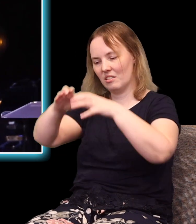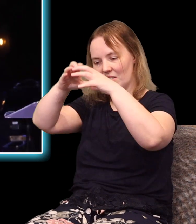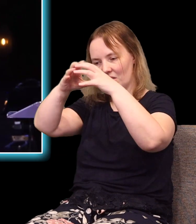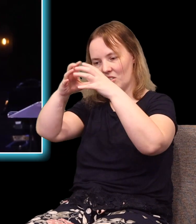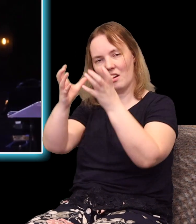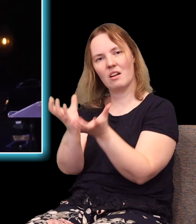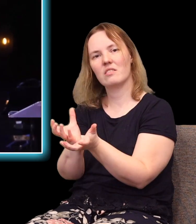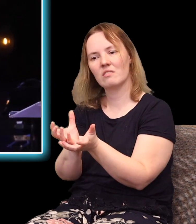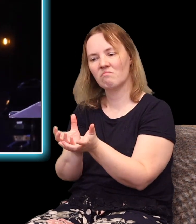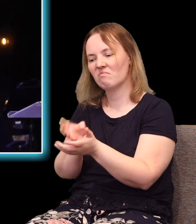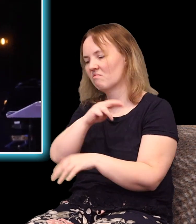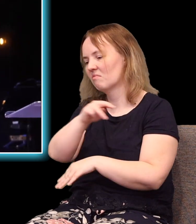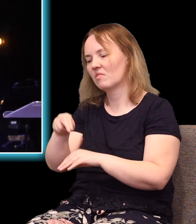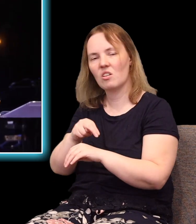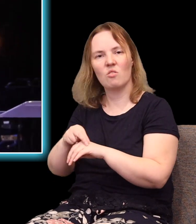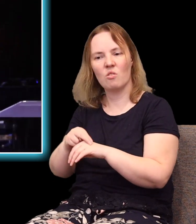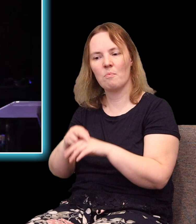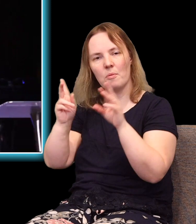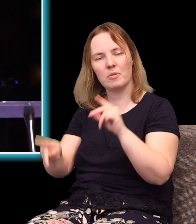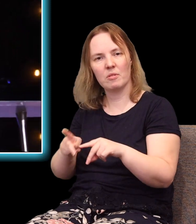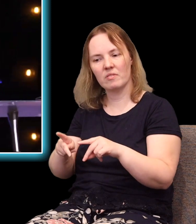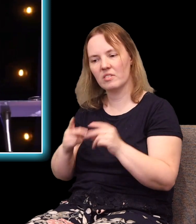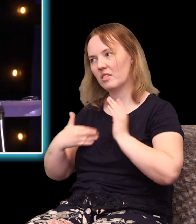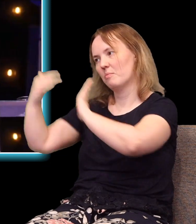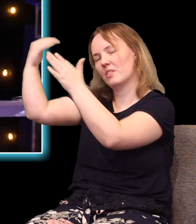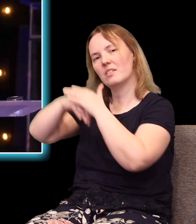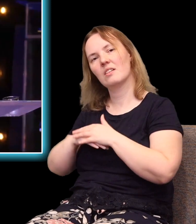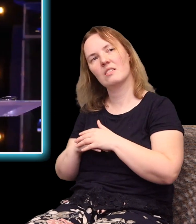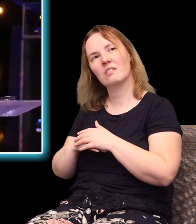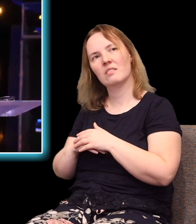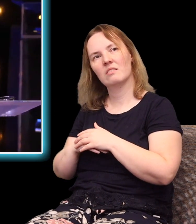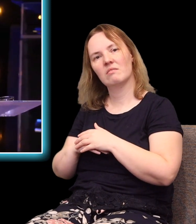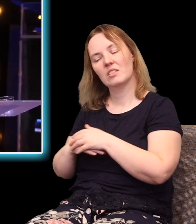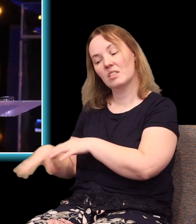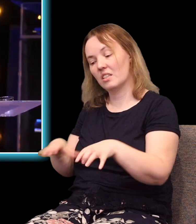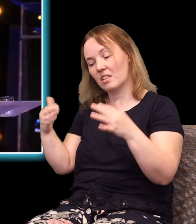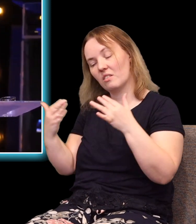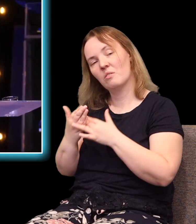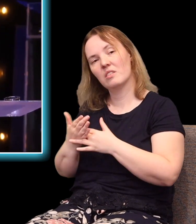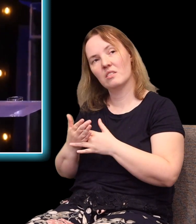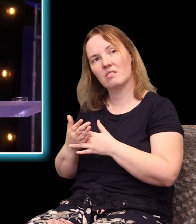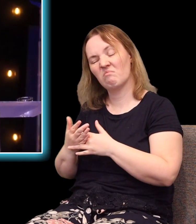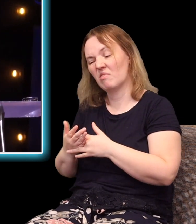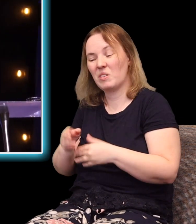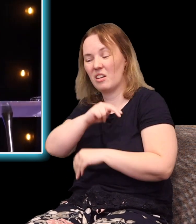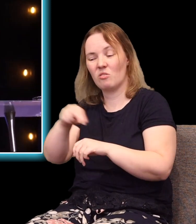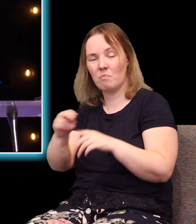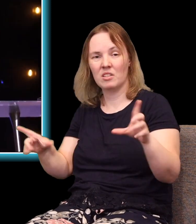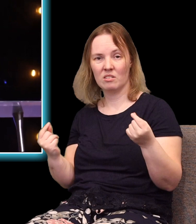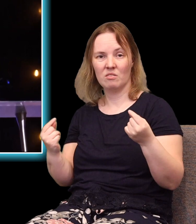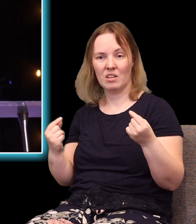these clay jars. We're just ordinary people. But there's a presence in us that does things through us that we cannot ordinarily